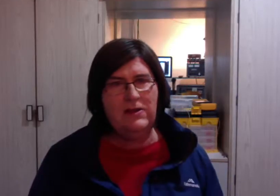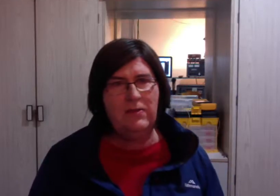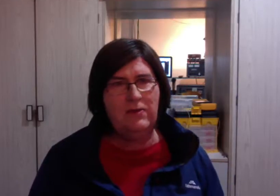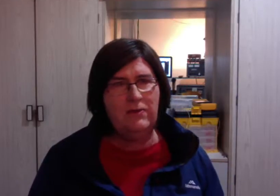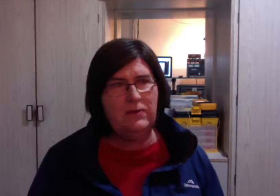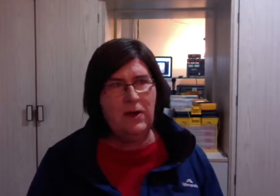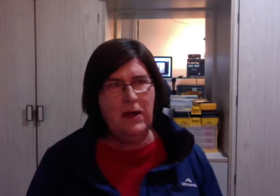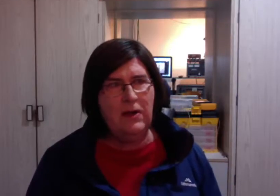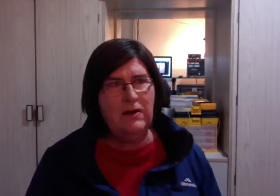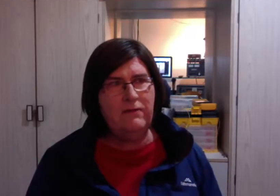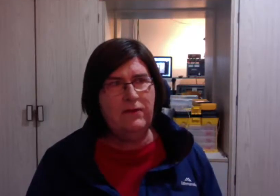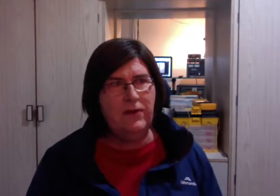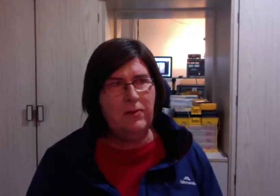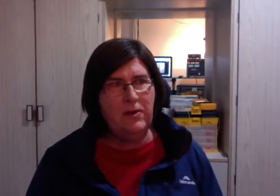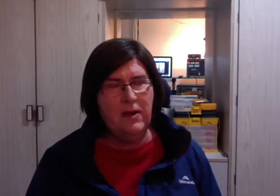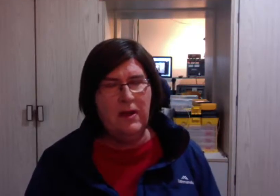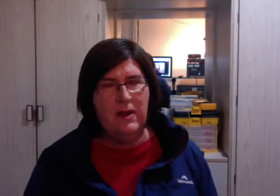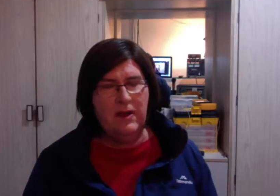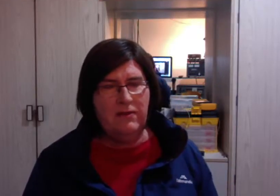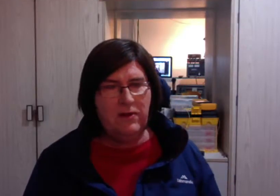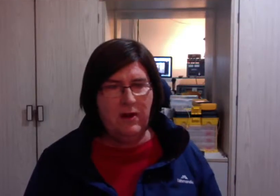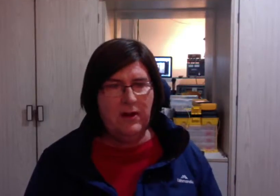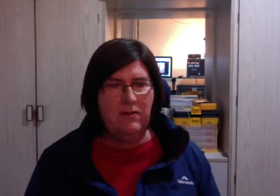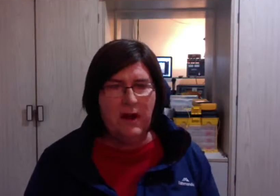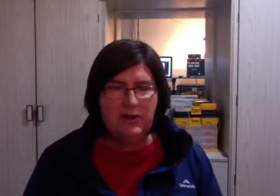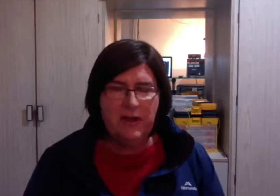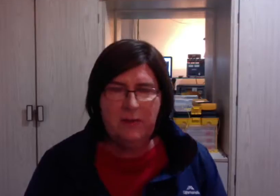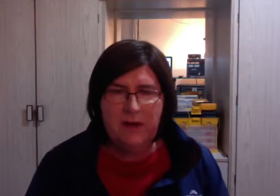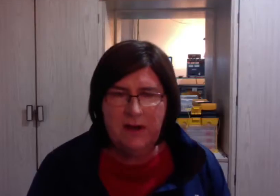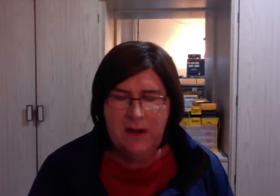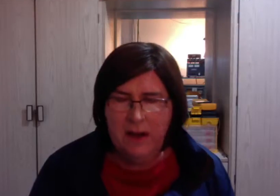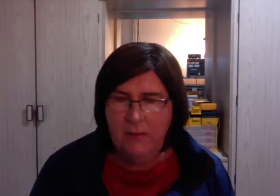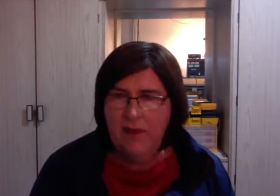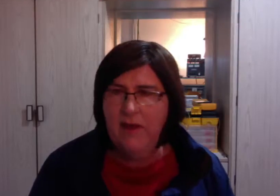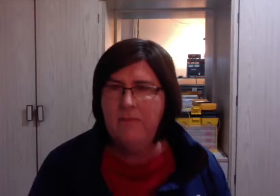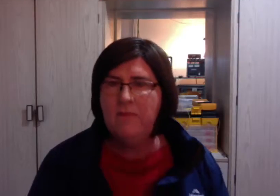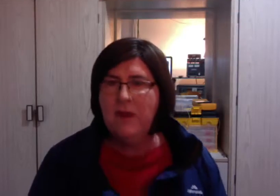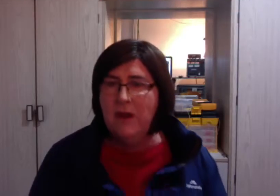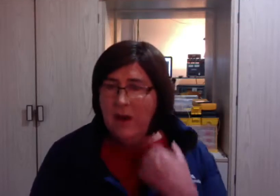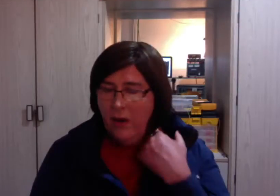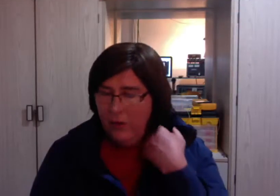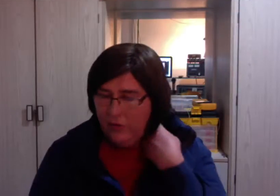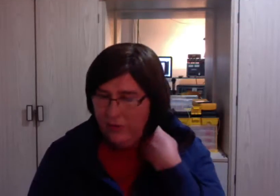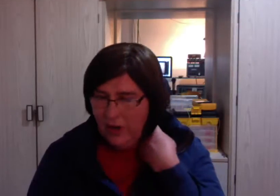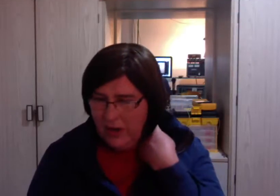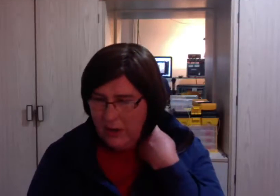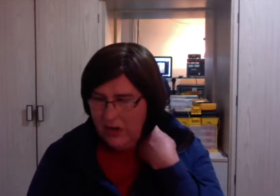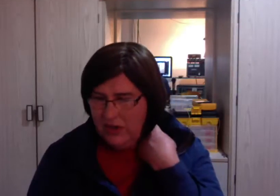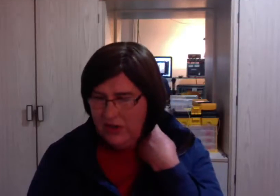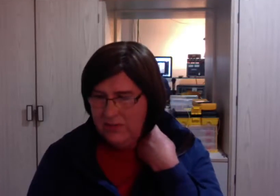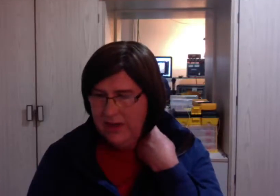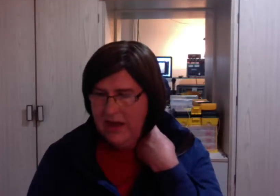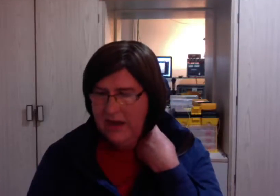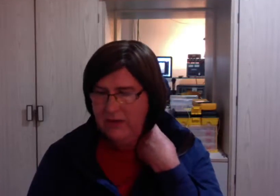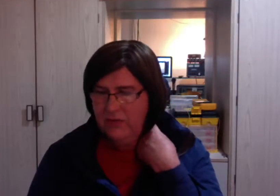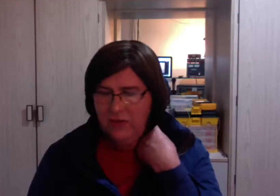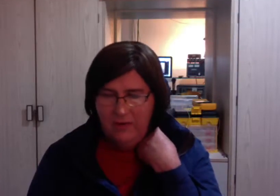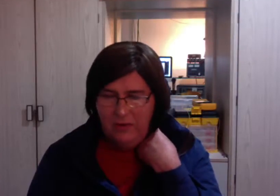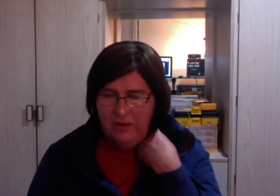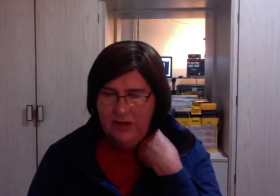terms of tyre life and so on. And if you're not in a rush, then we can help there. So if you've got any questions about travel or you've got